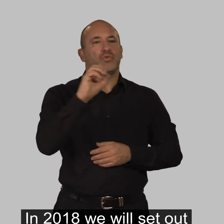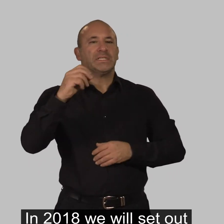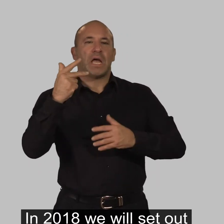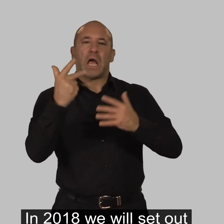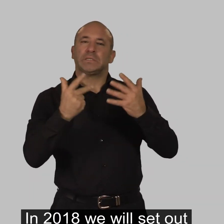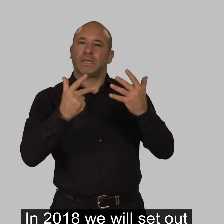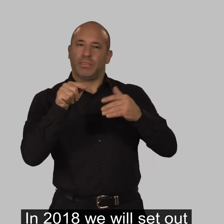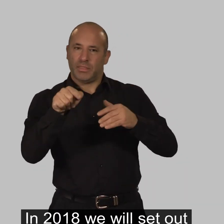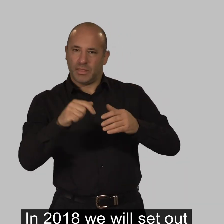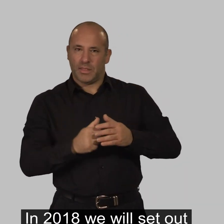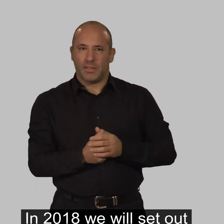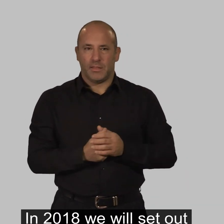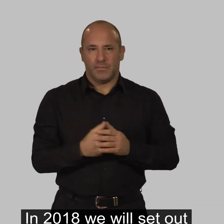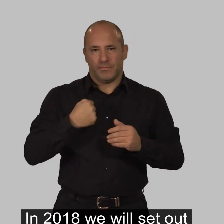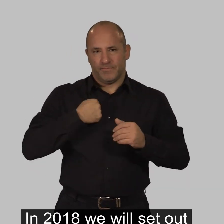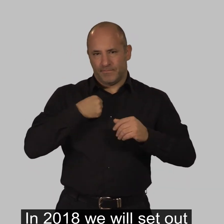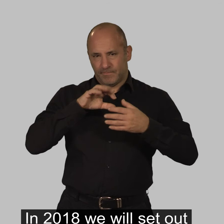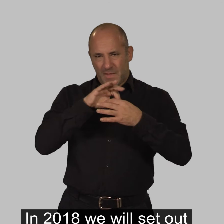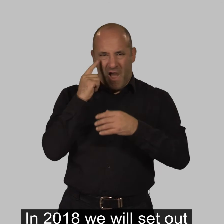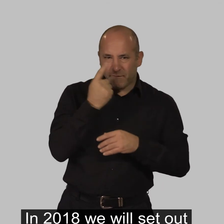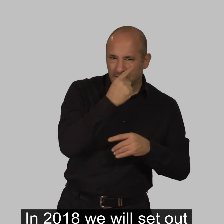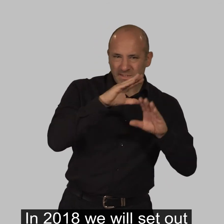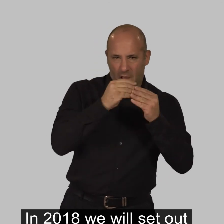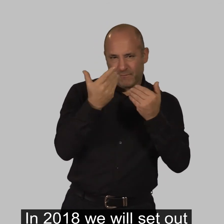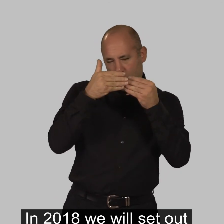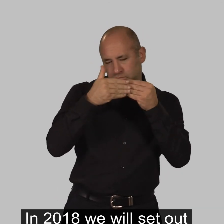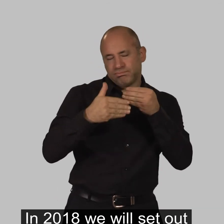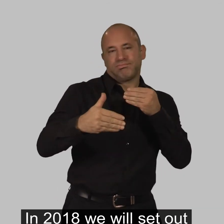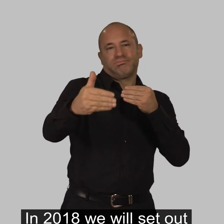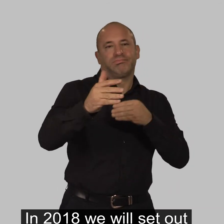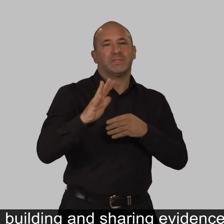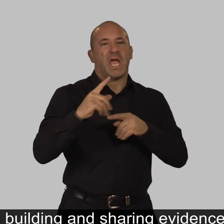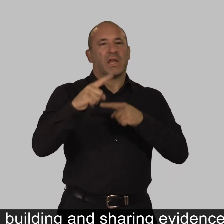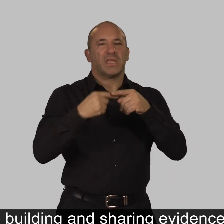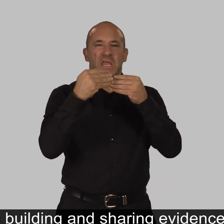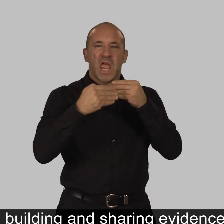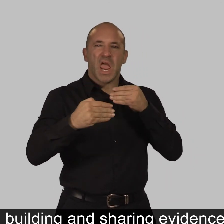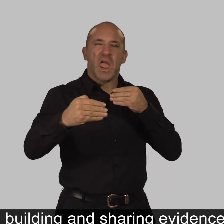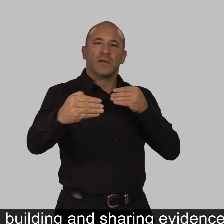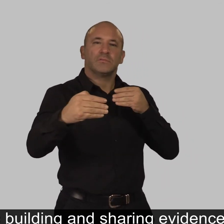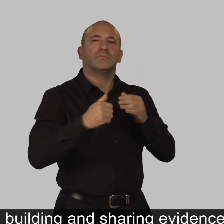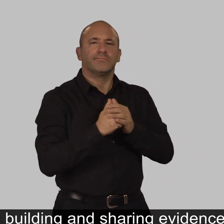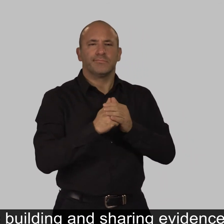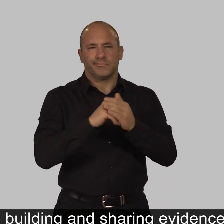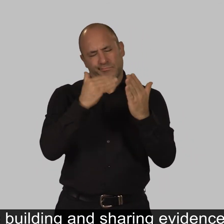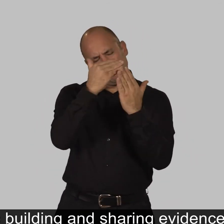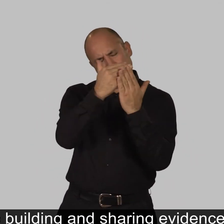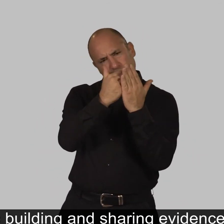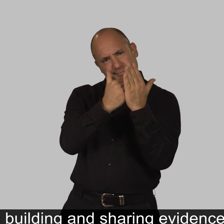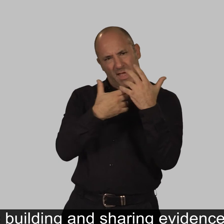In 2018, we will set out our full approach to building and sharing evidence over the